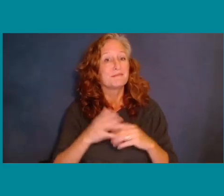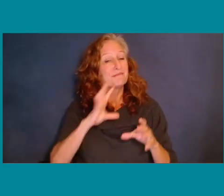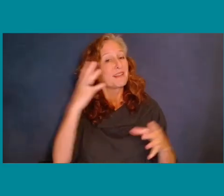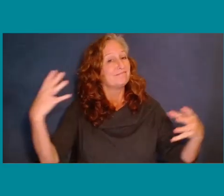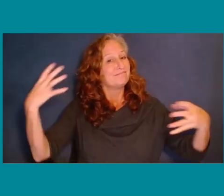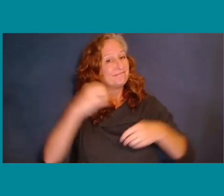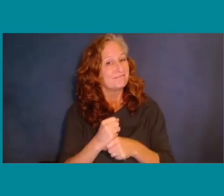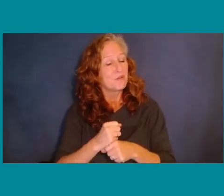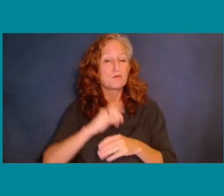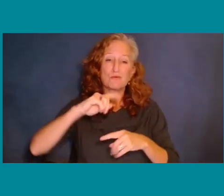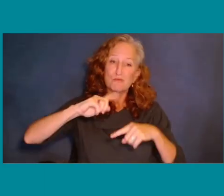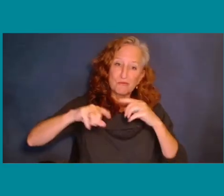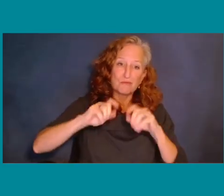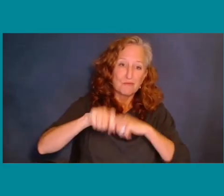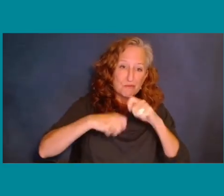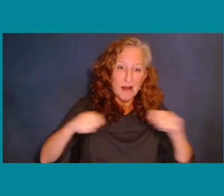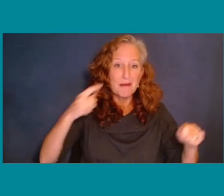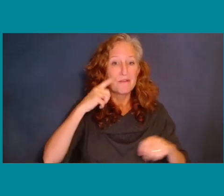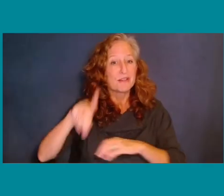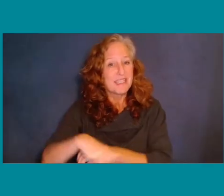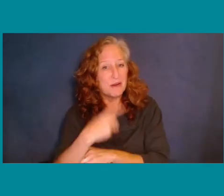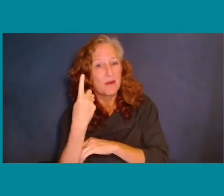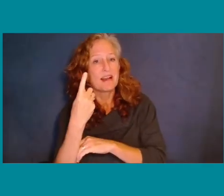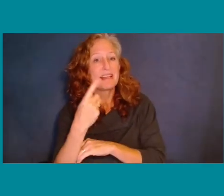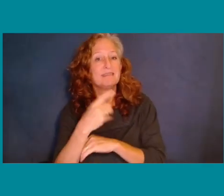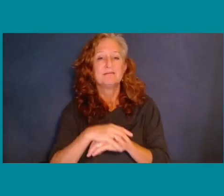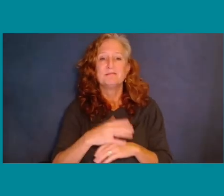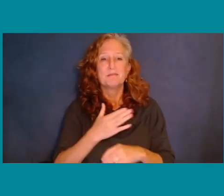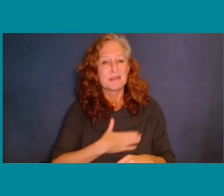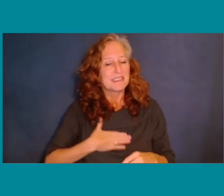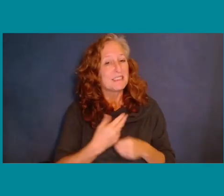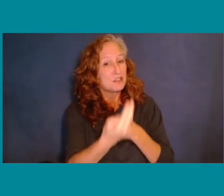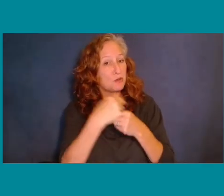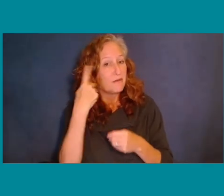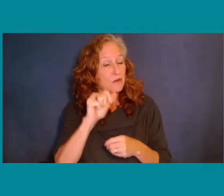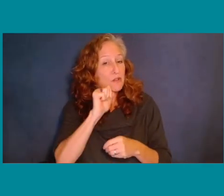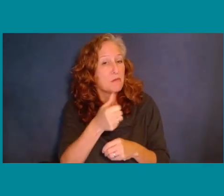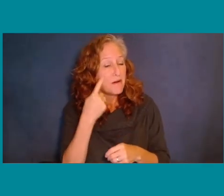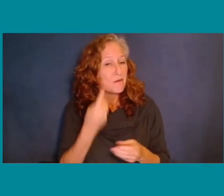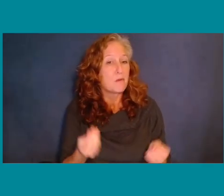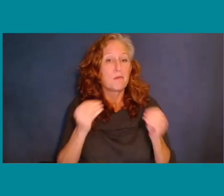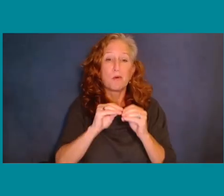us tomorrow for more wonderful, wonderful content. And we will